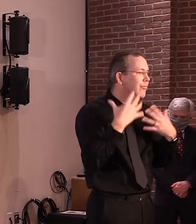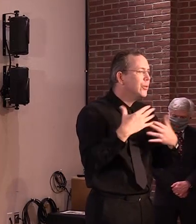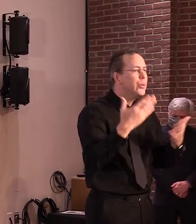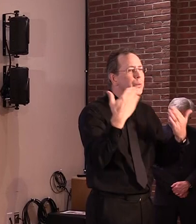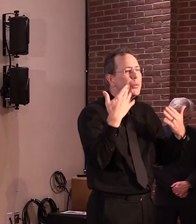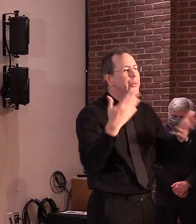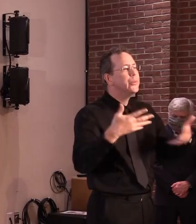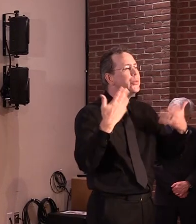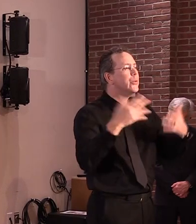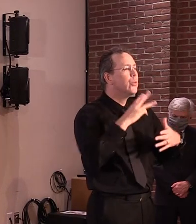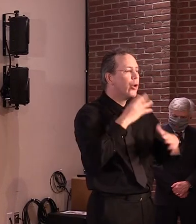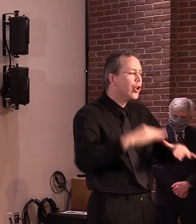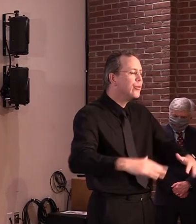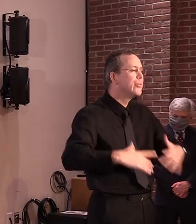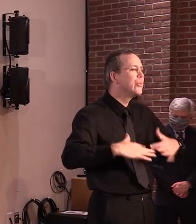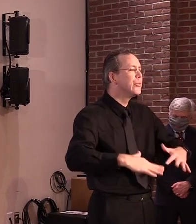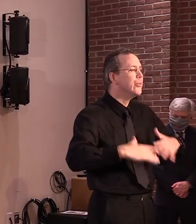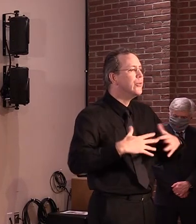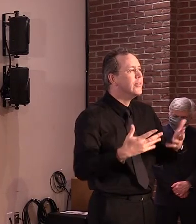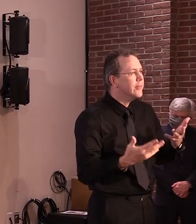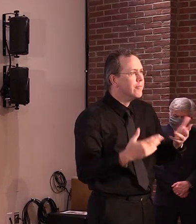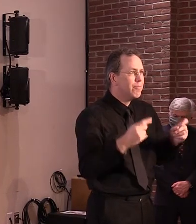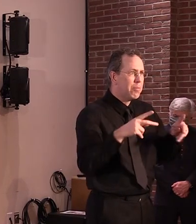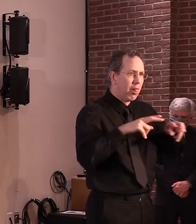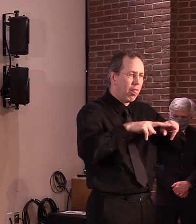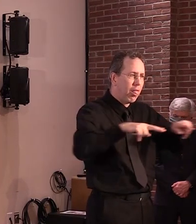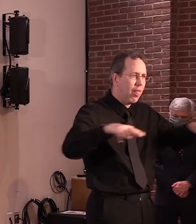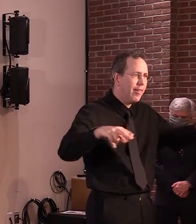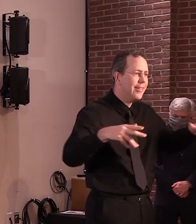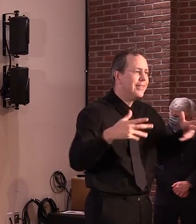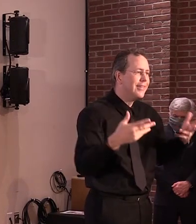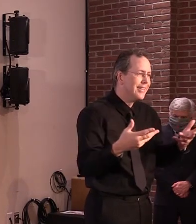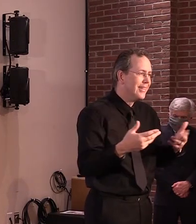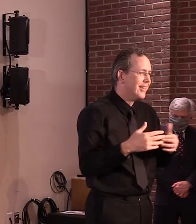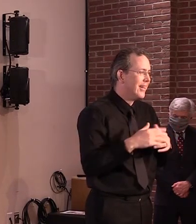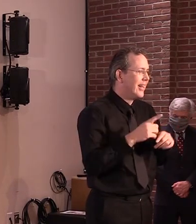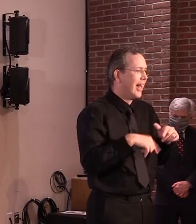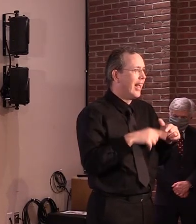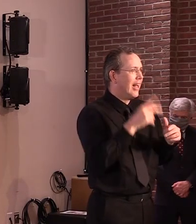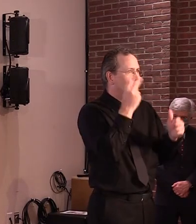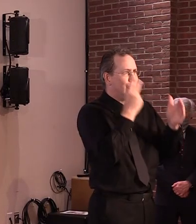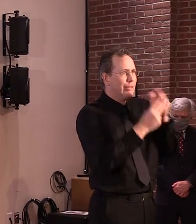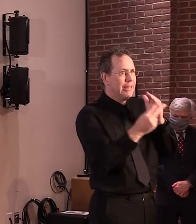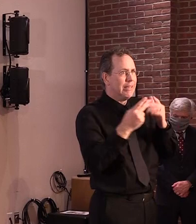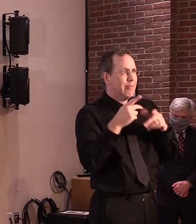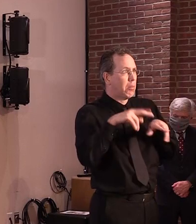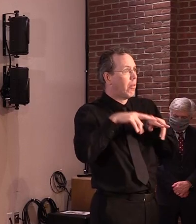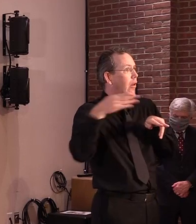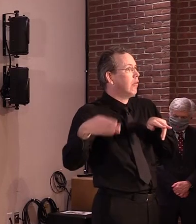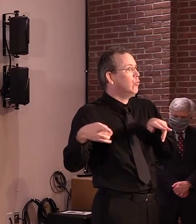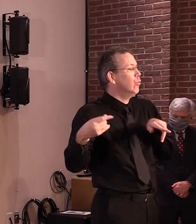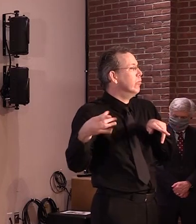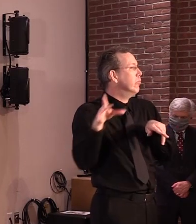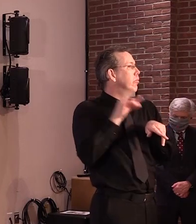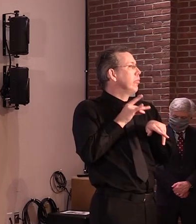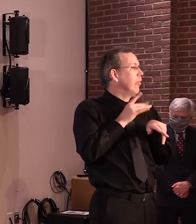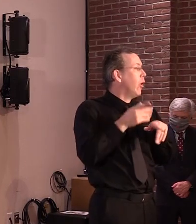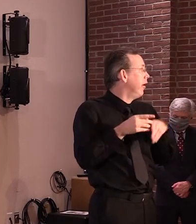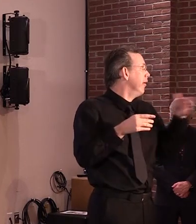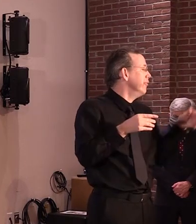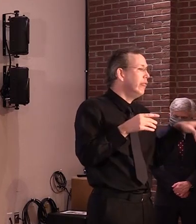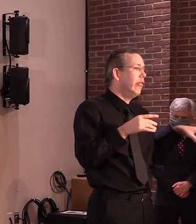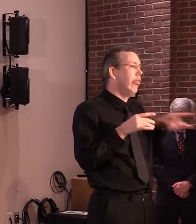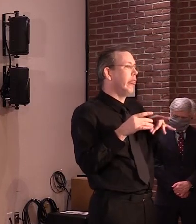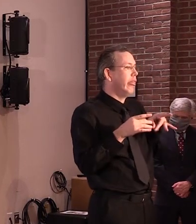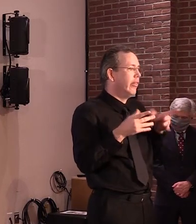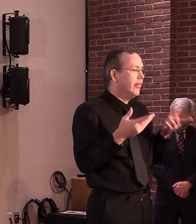water. It would be sometimes very unpredictable that it would get crowded even if you arrived and it